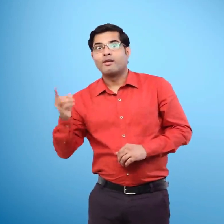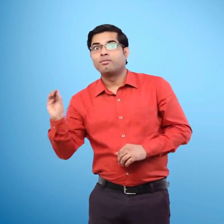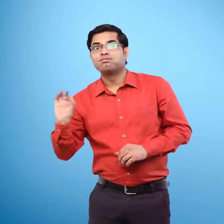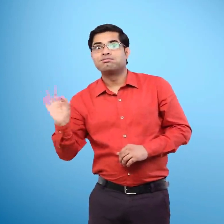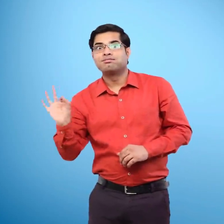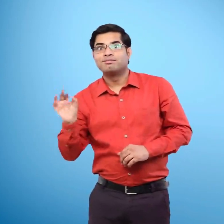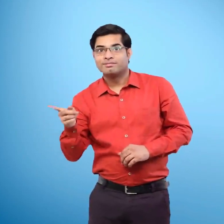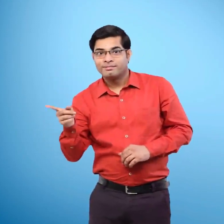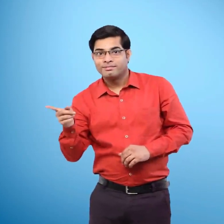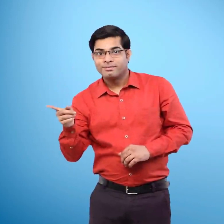dash,